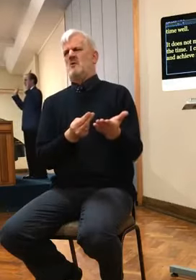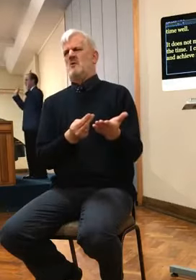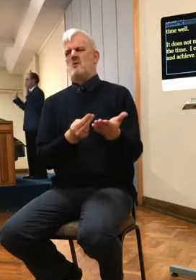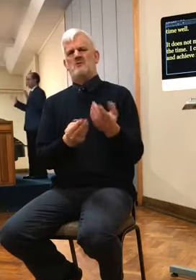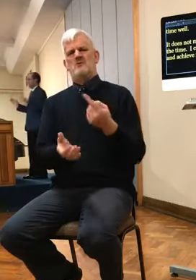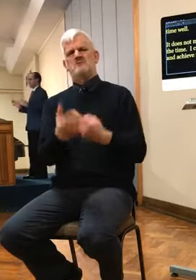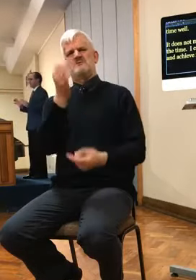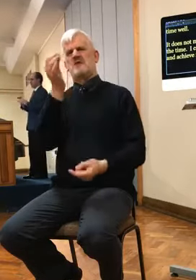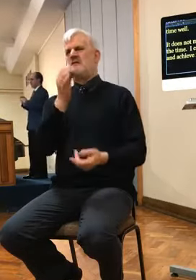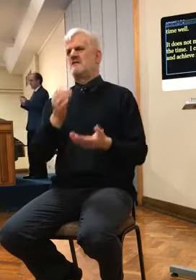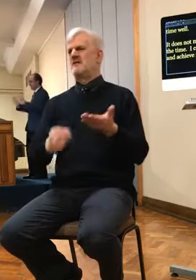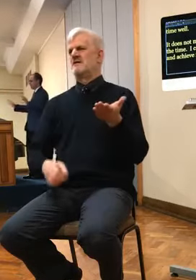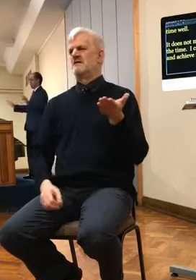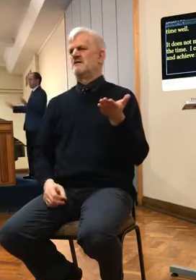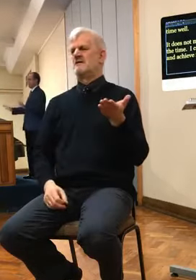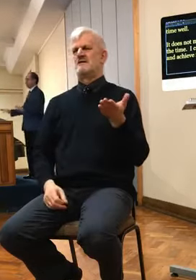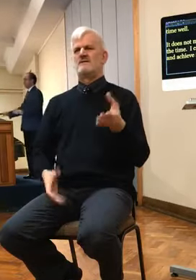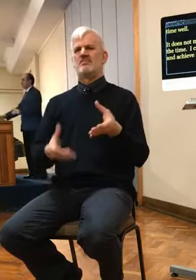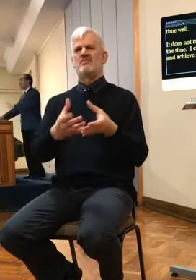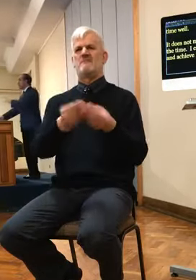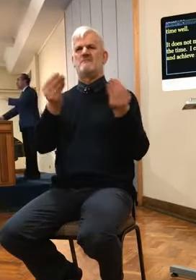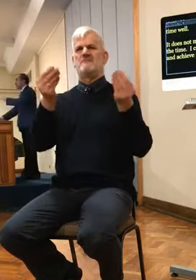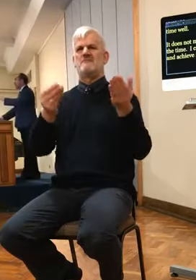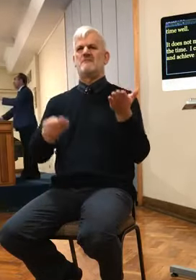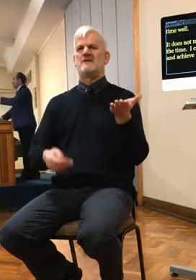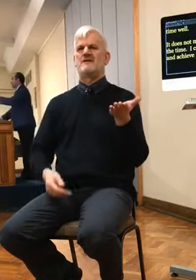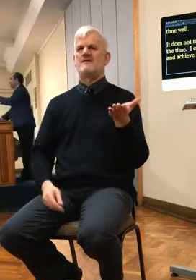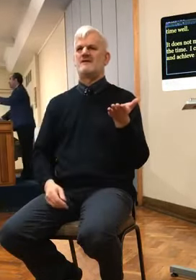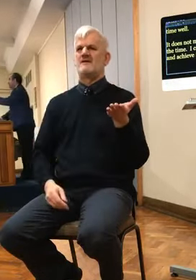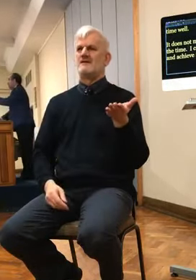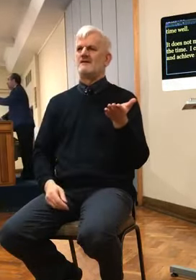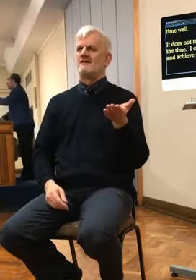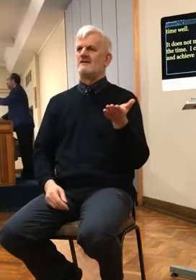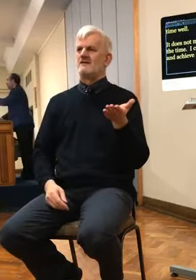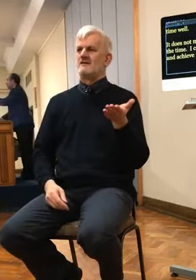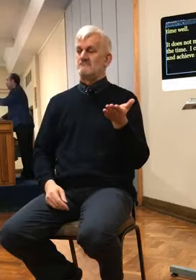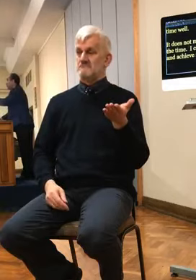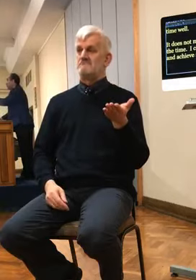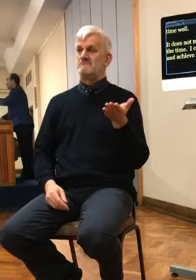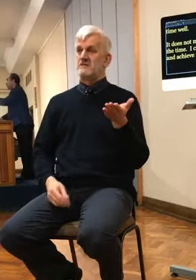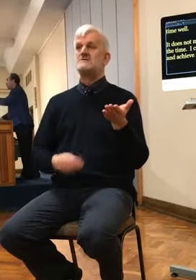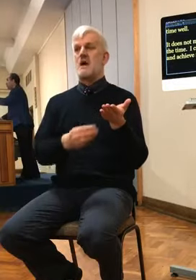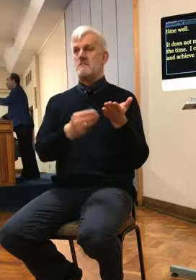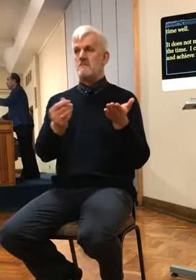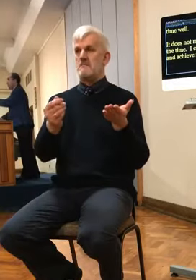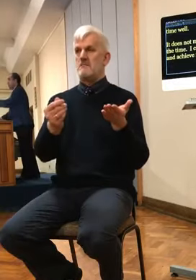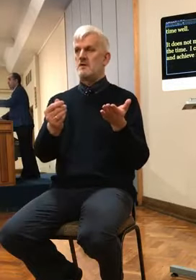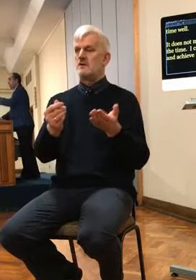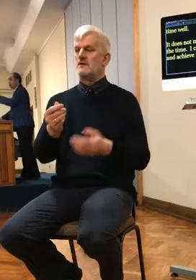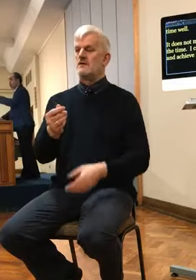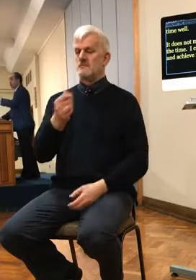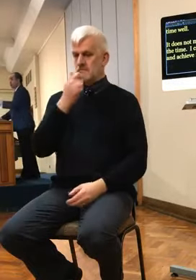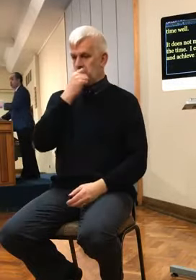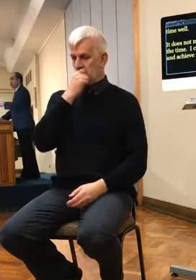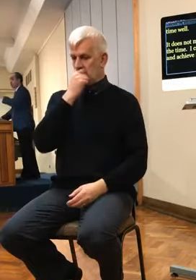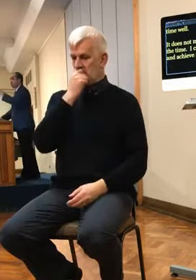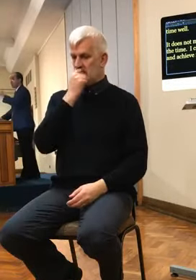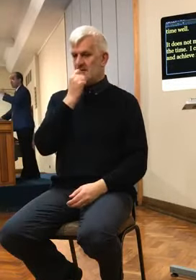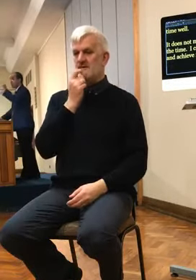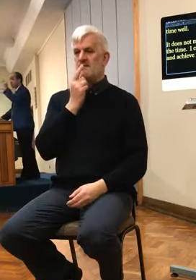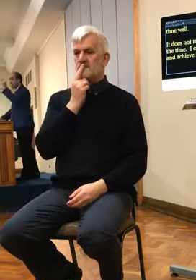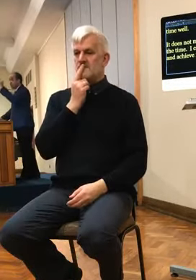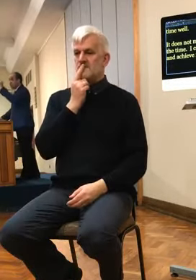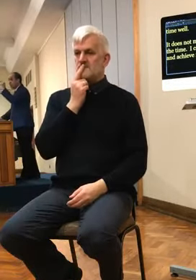what a vanity, that's very bad. That's why, you know, the acronym for the word busy in the wrong way,